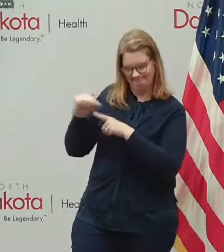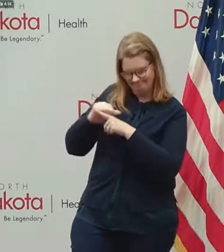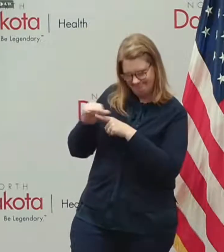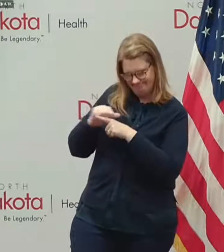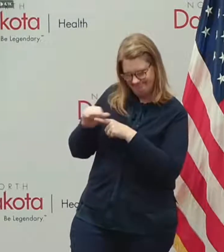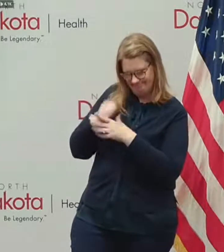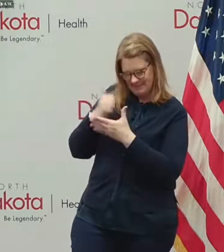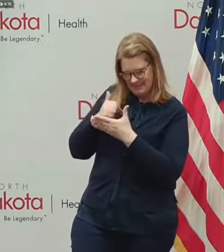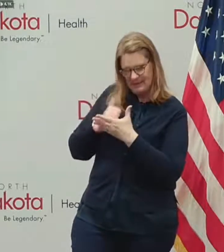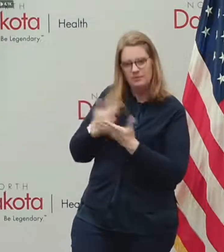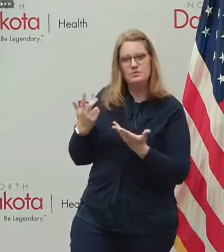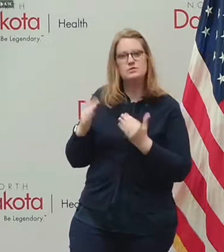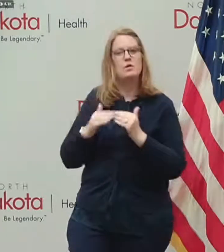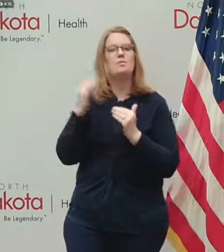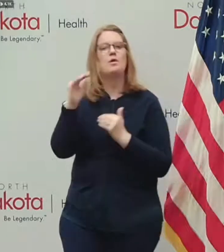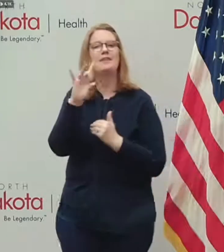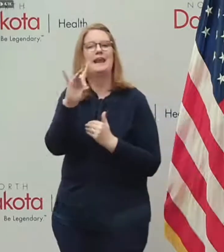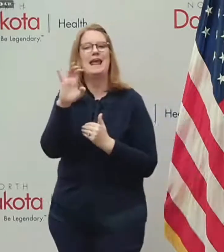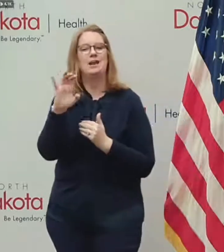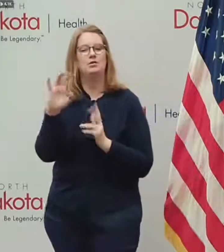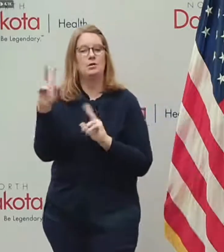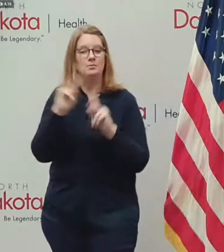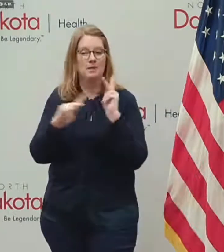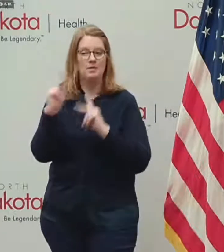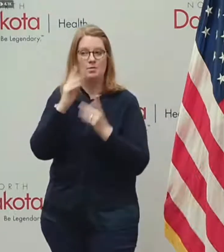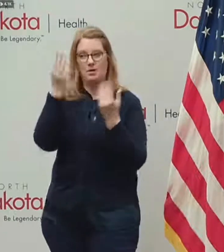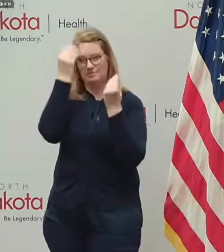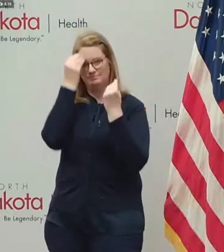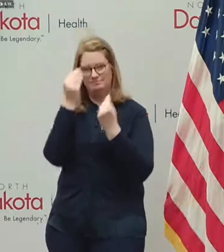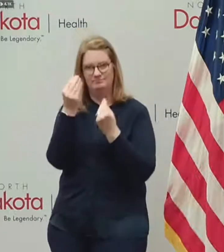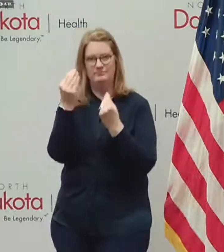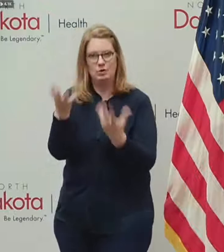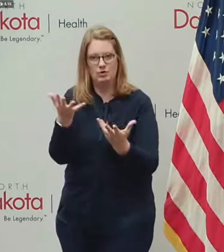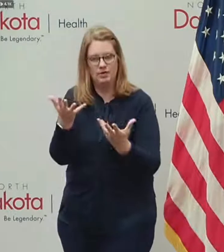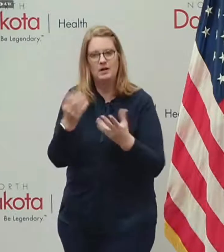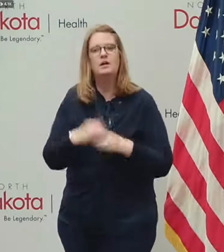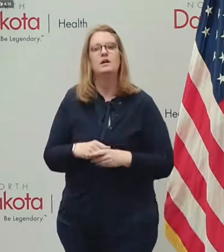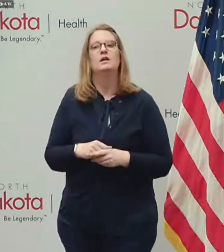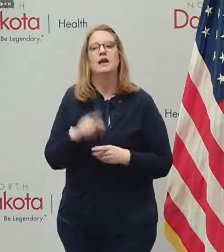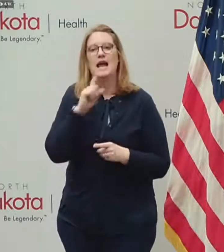more than 800 North Dakotans were notified, and we dug through the